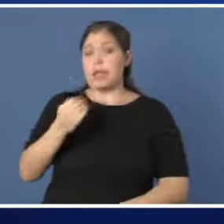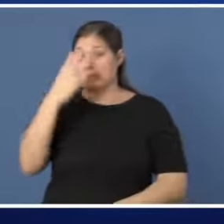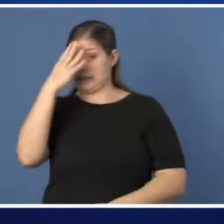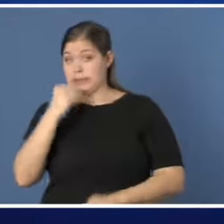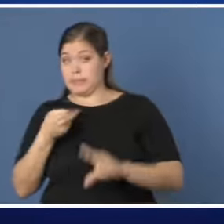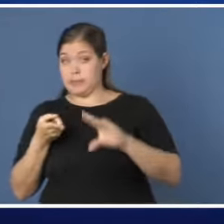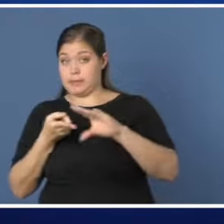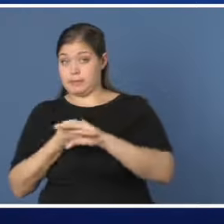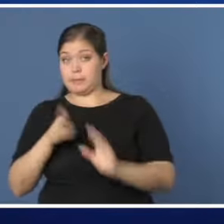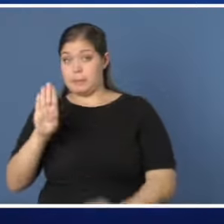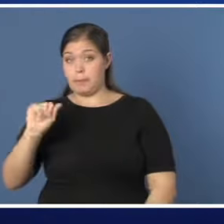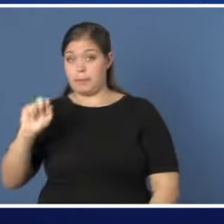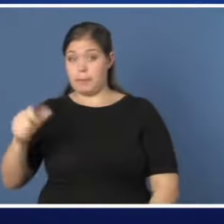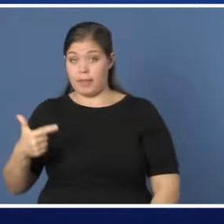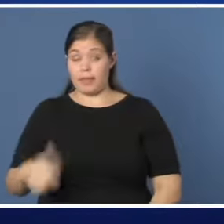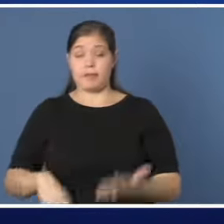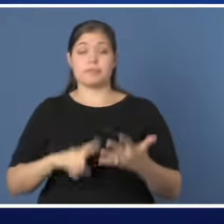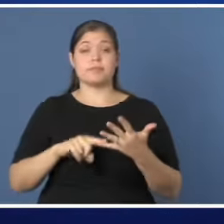Blankets or sleeping bags.